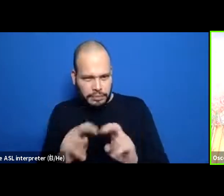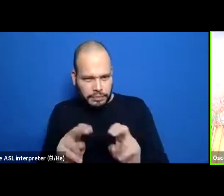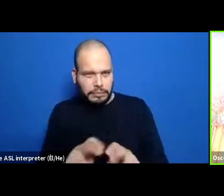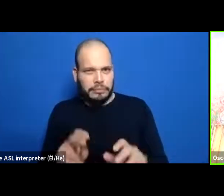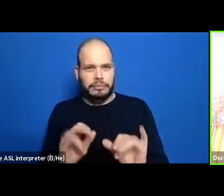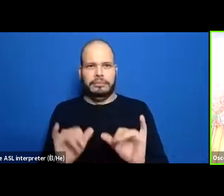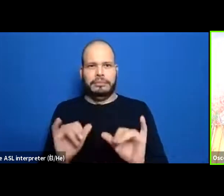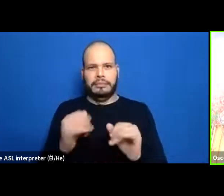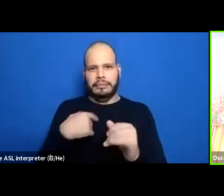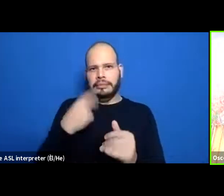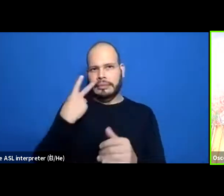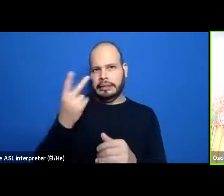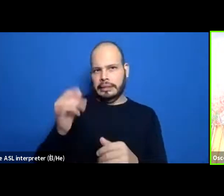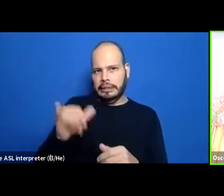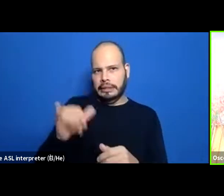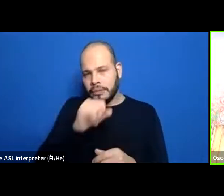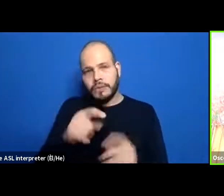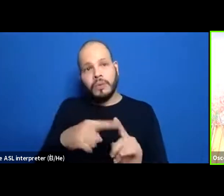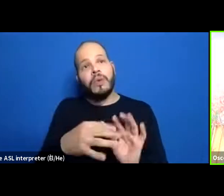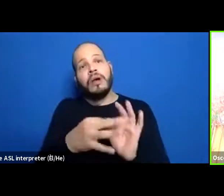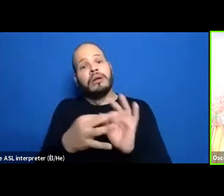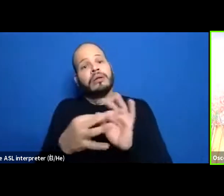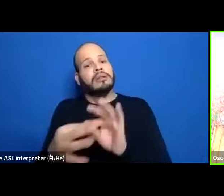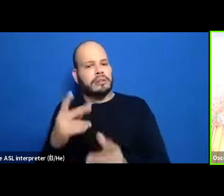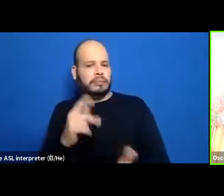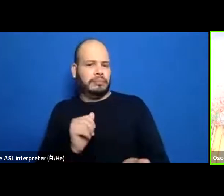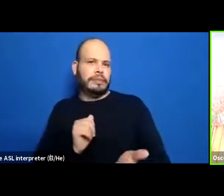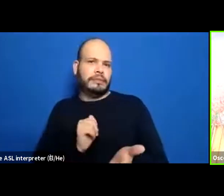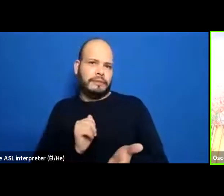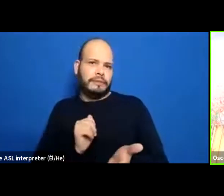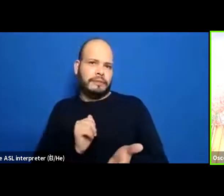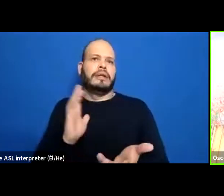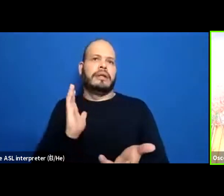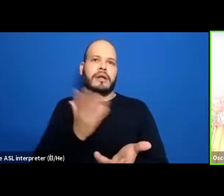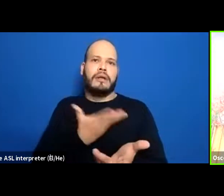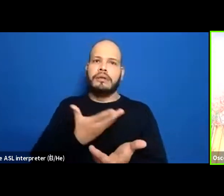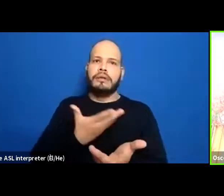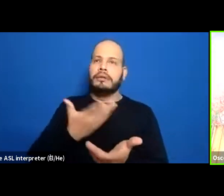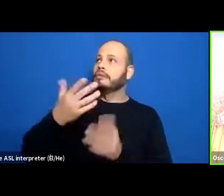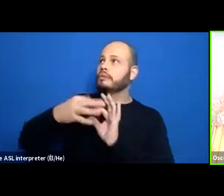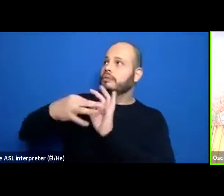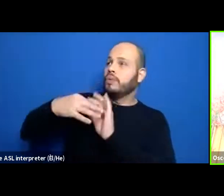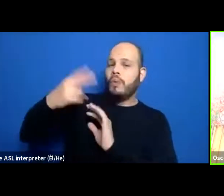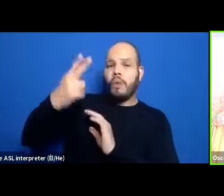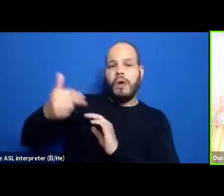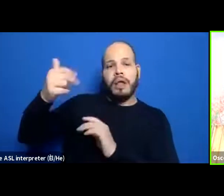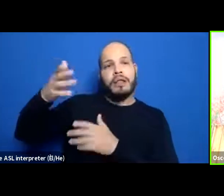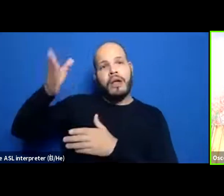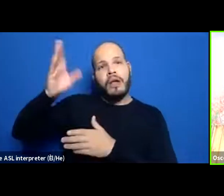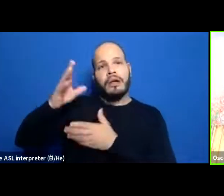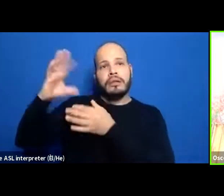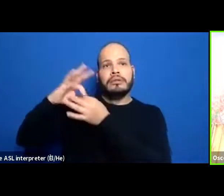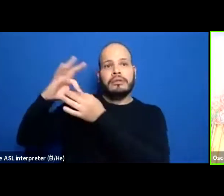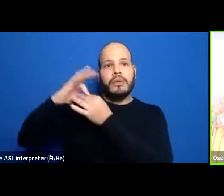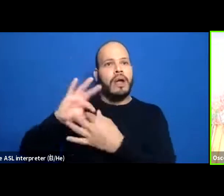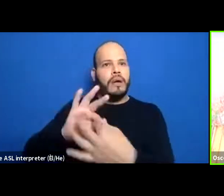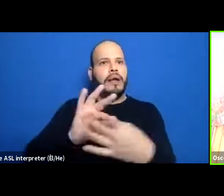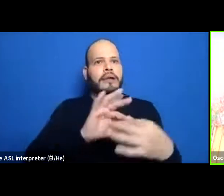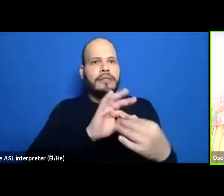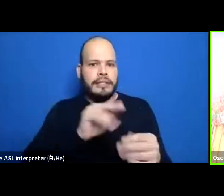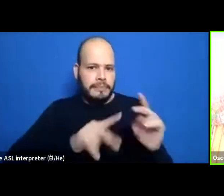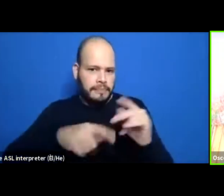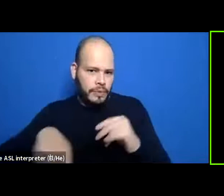our higher power, with our ancestors, but with each other as well. So thank you.